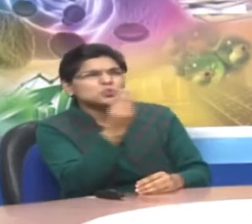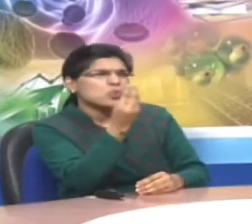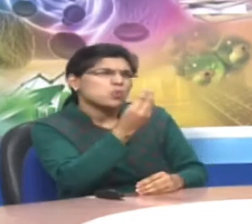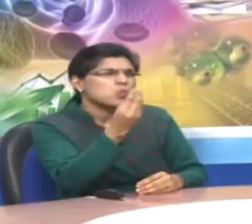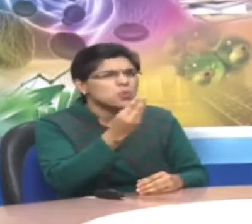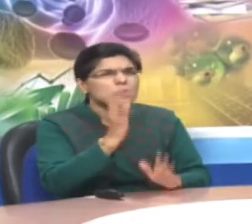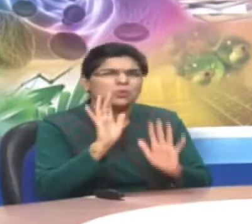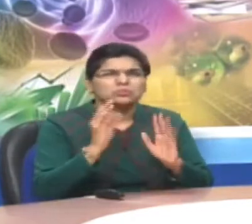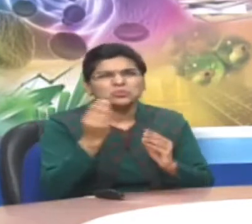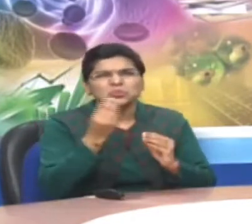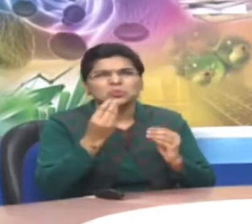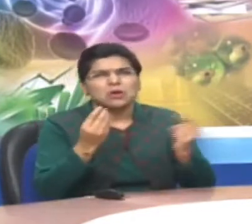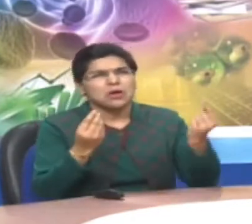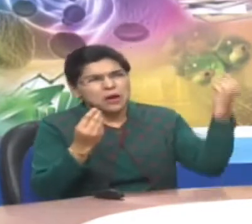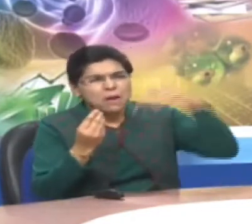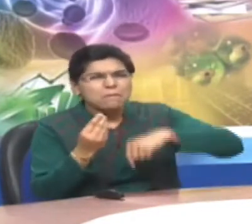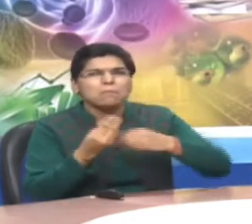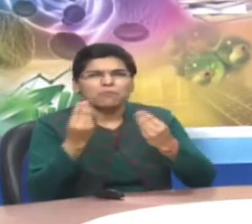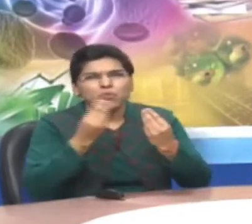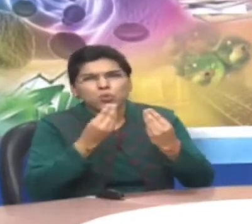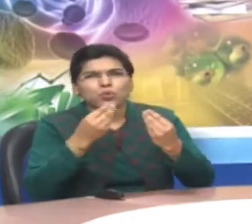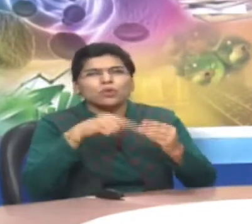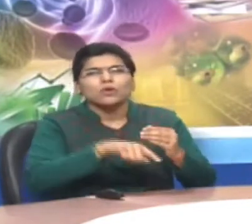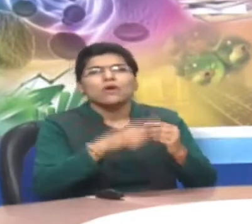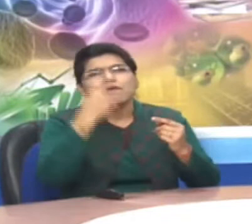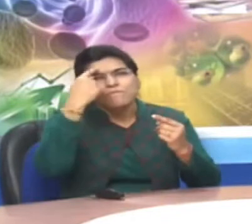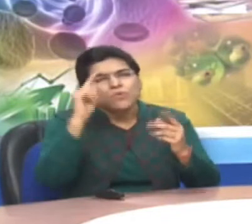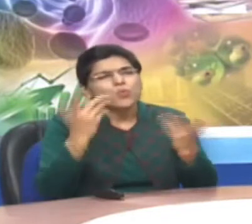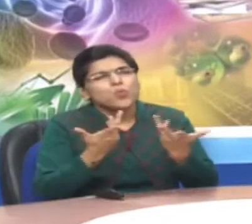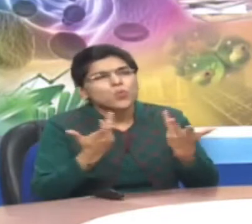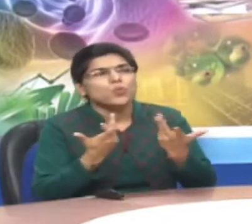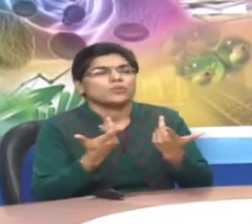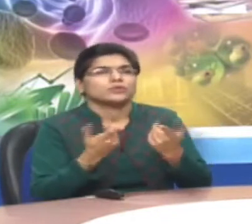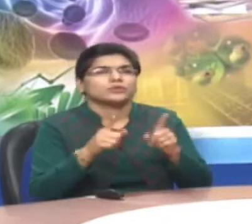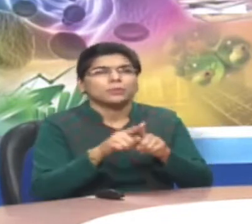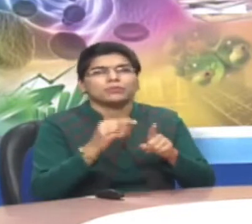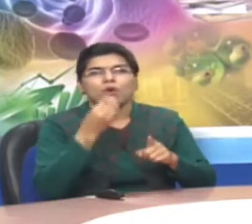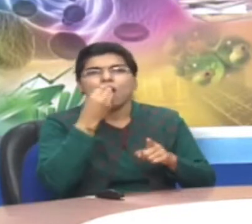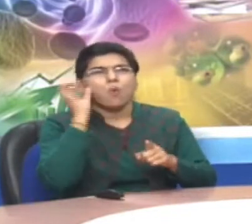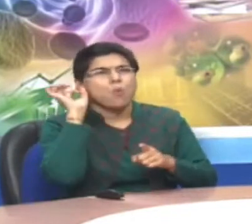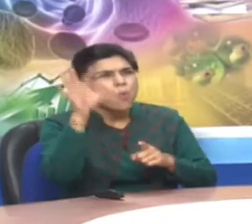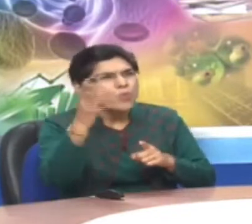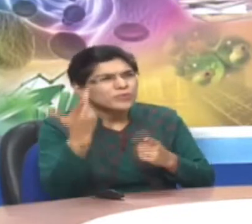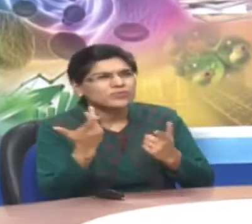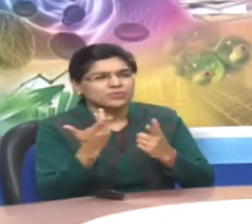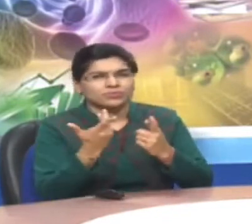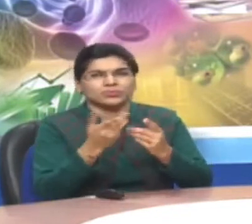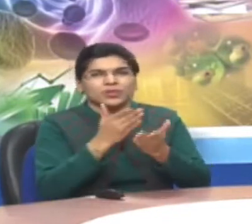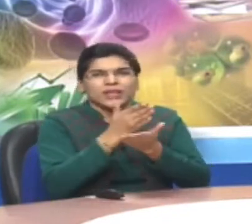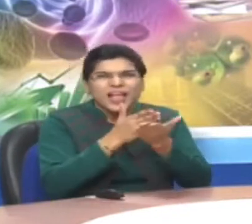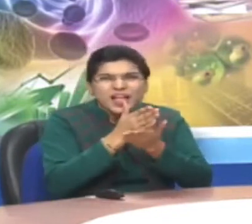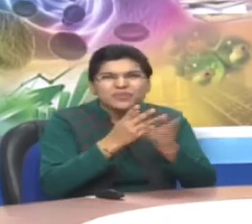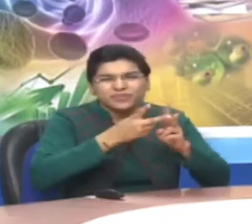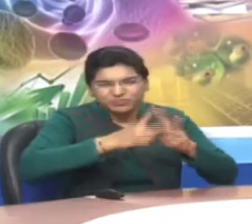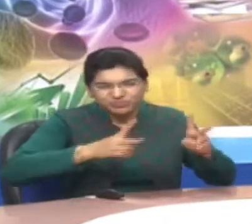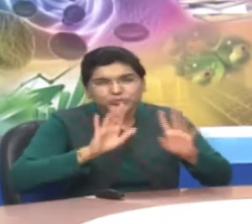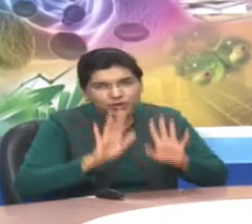Gerard says, very rarely. Surprisingly, few people take the trouble to visit. That's that